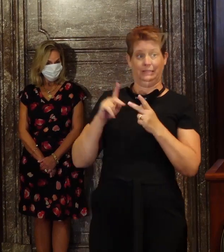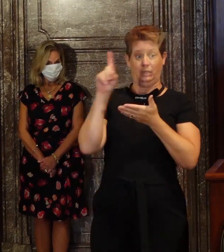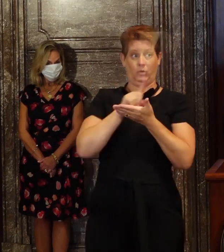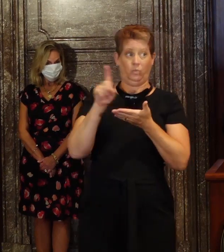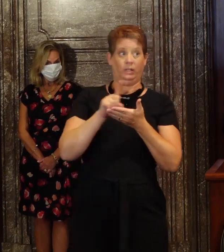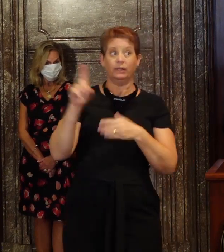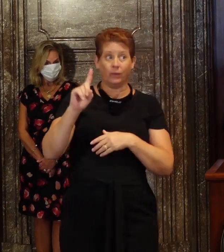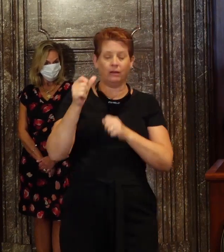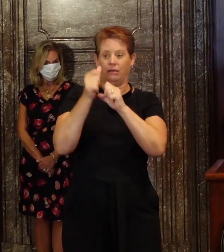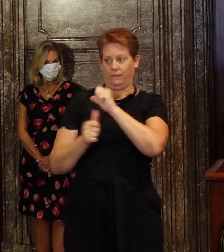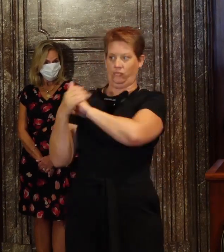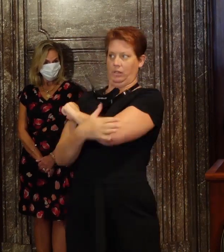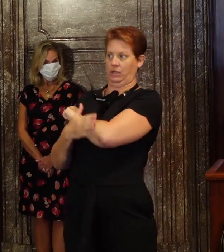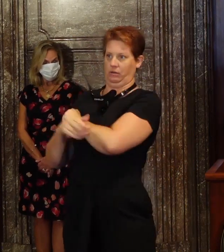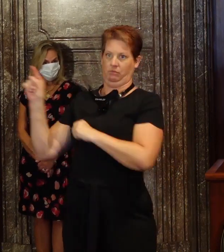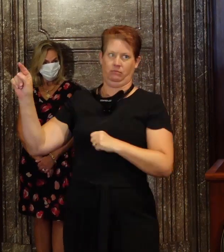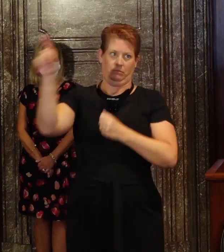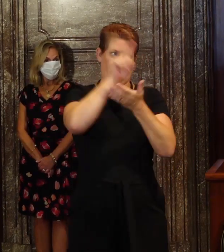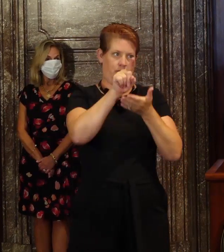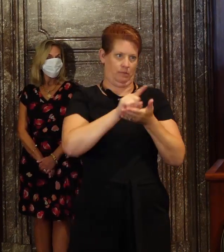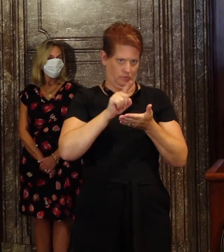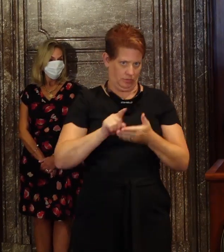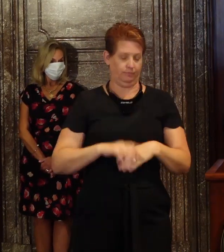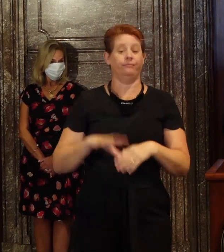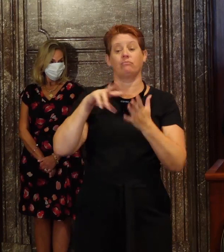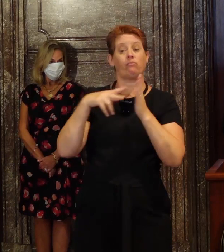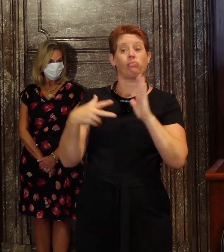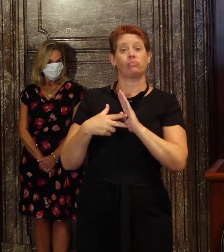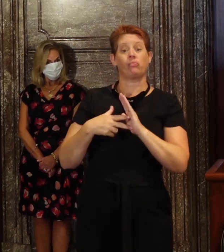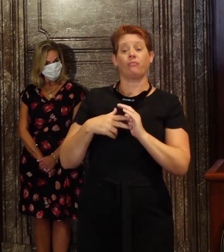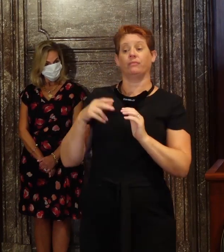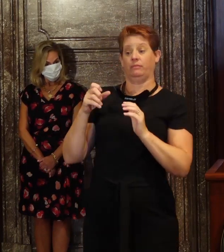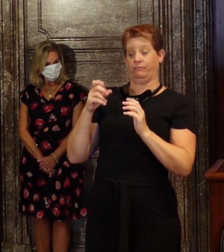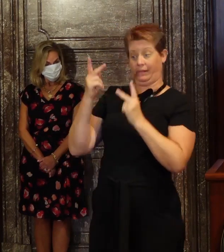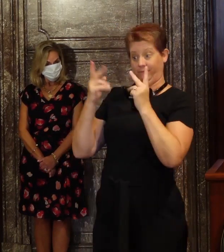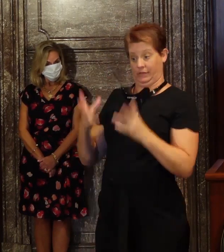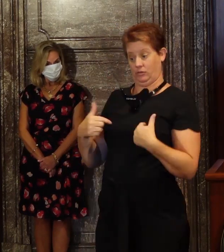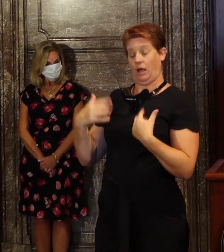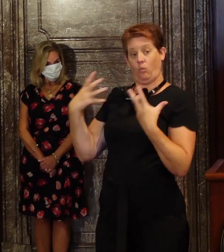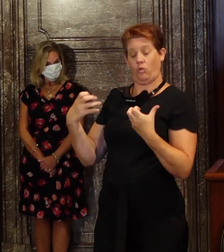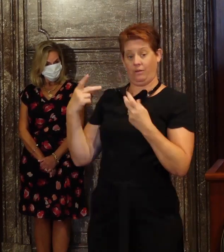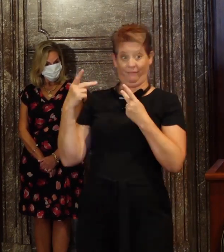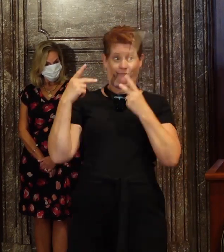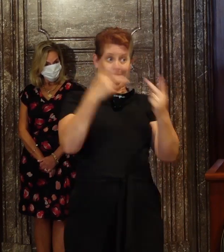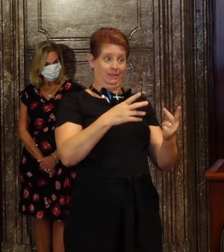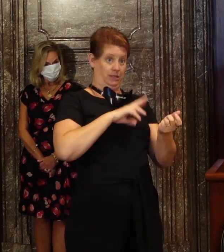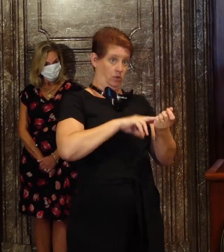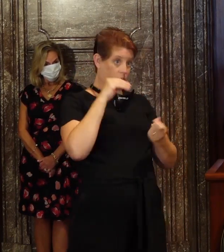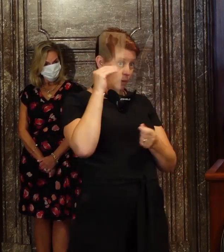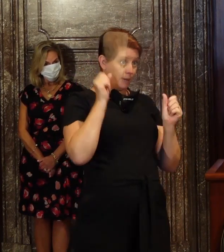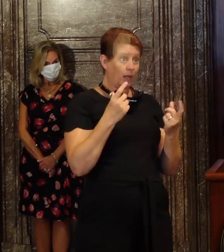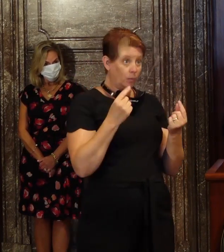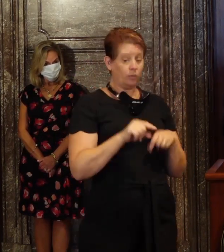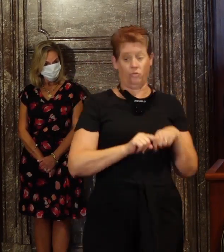county. Visitors who would like to go do an outdoor visitation with the nursing home can go to one of those sites and